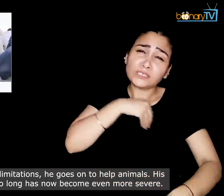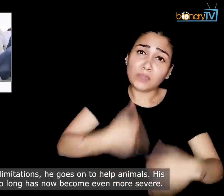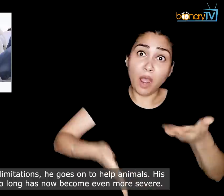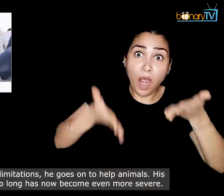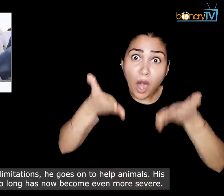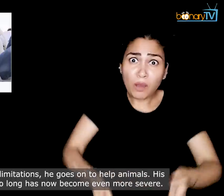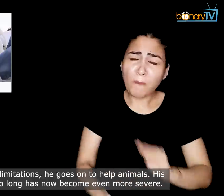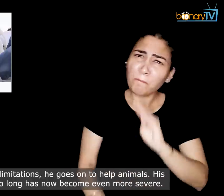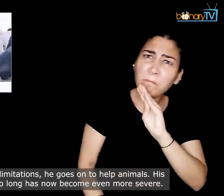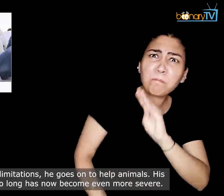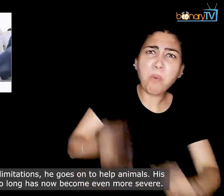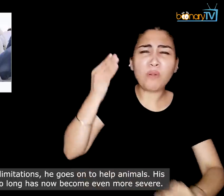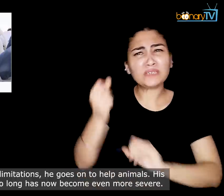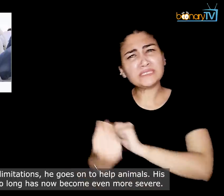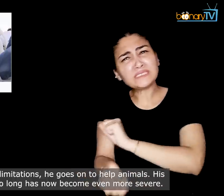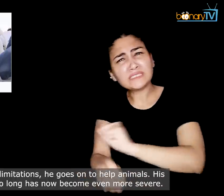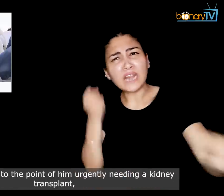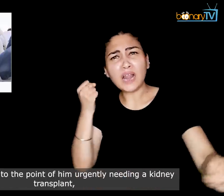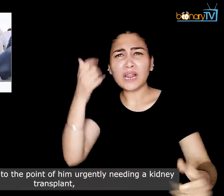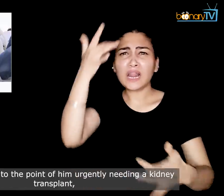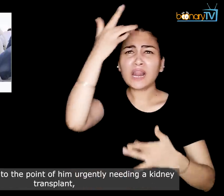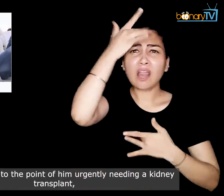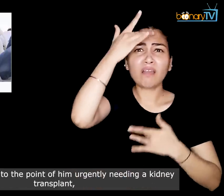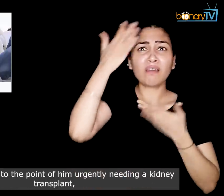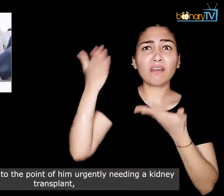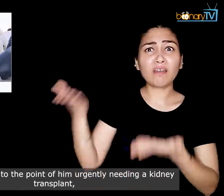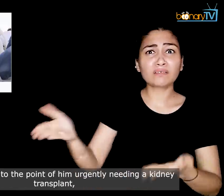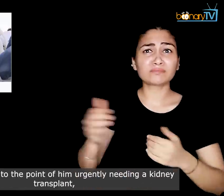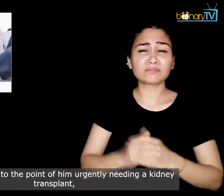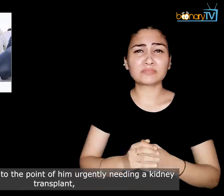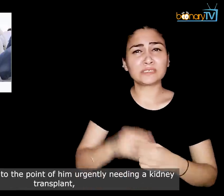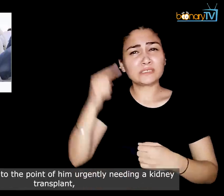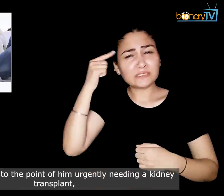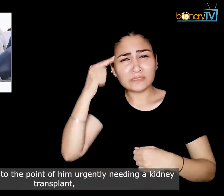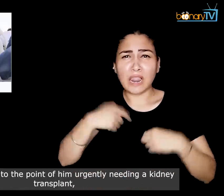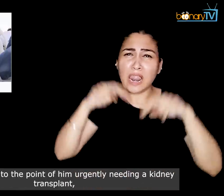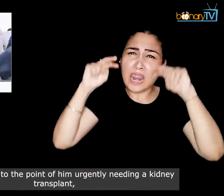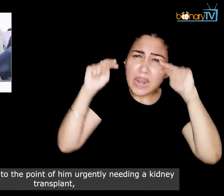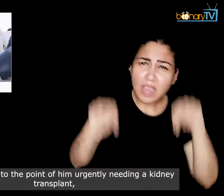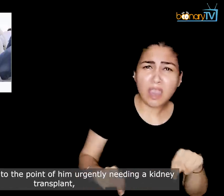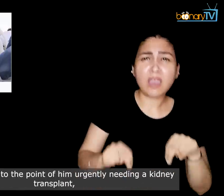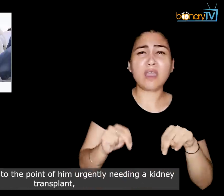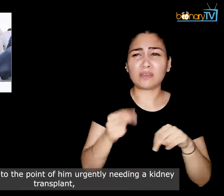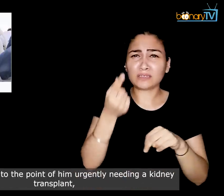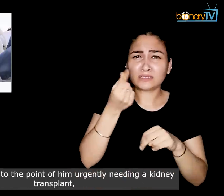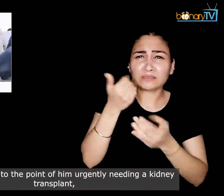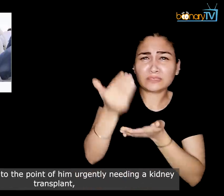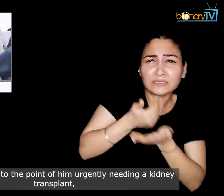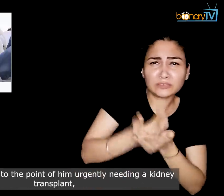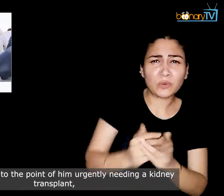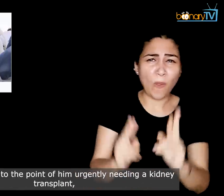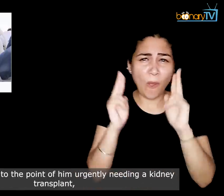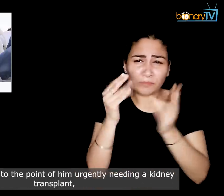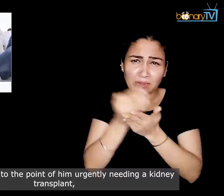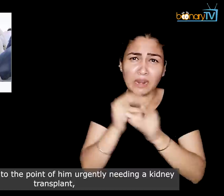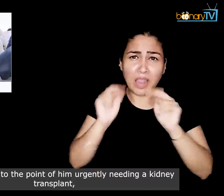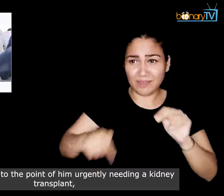even more severe. It has now come to the point of him urgently needing a kidney